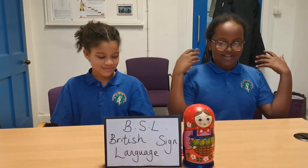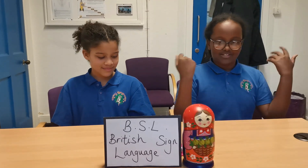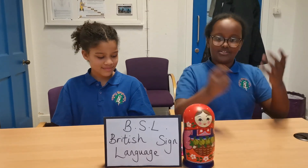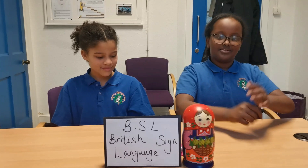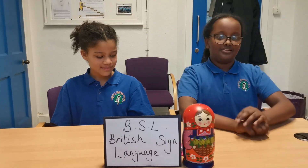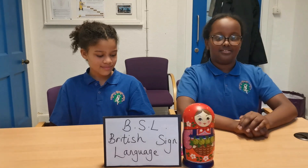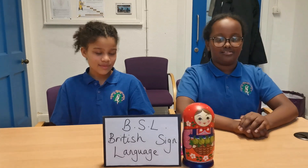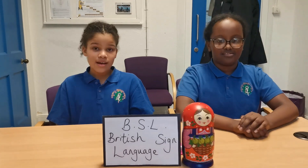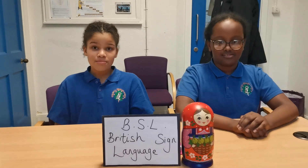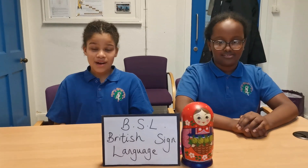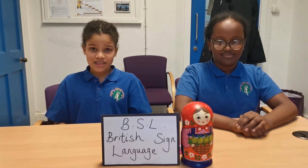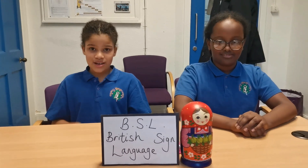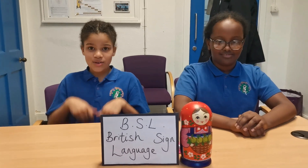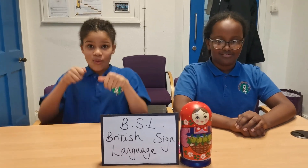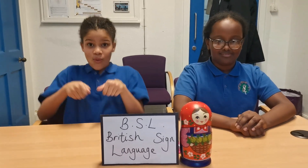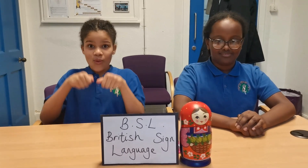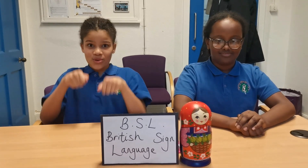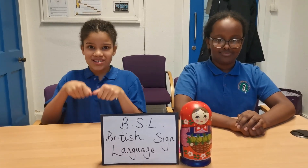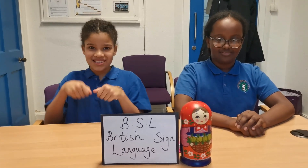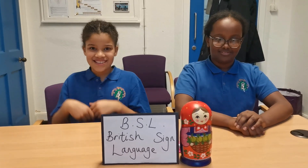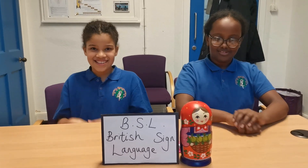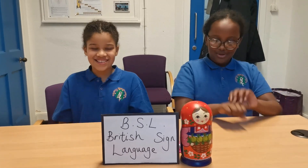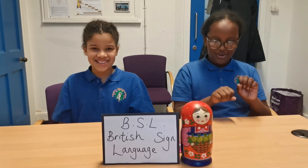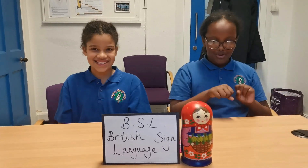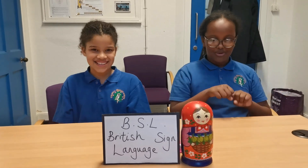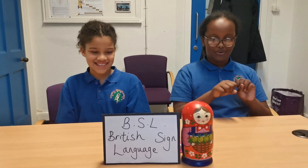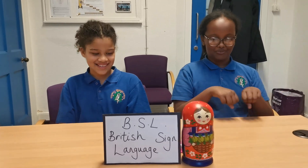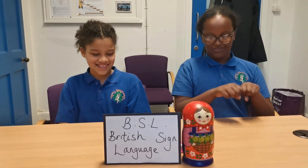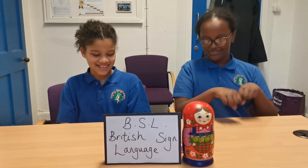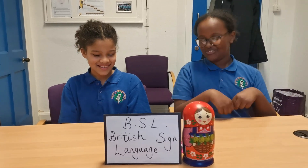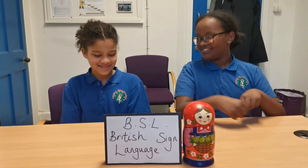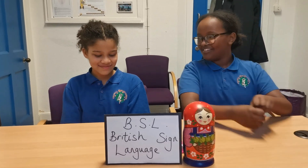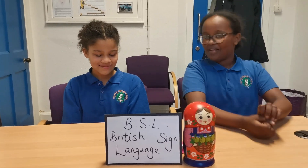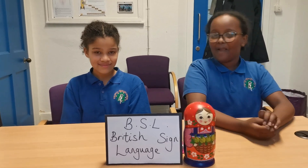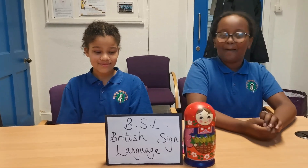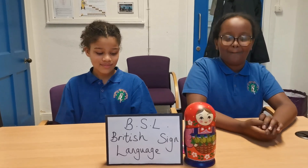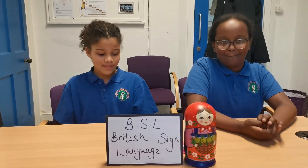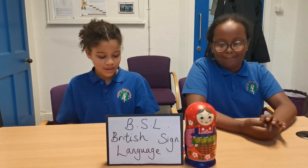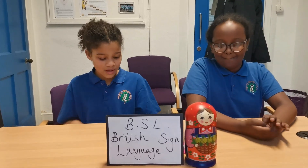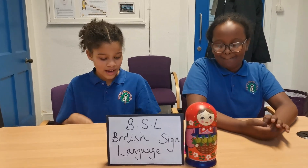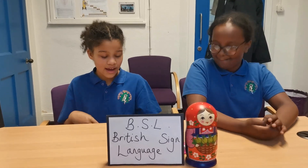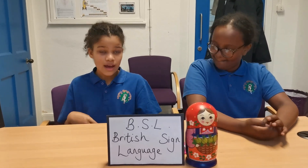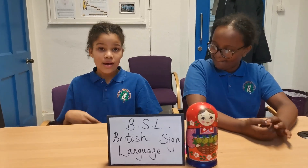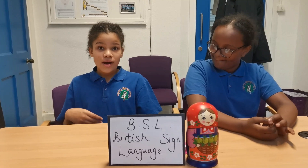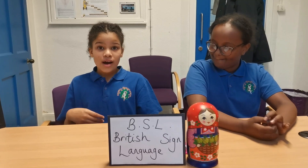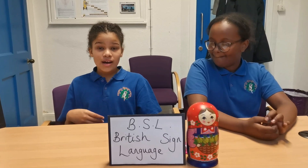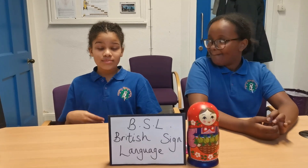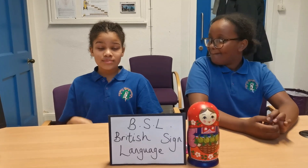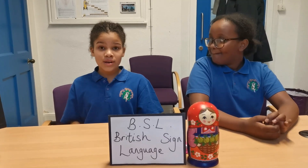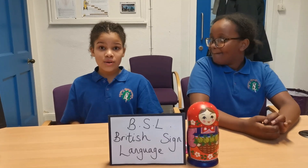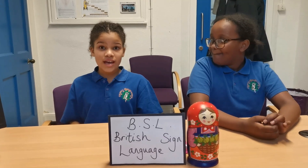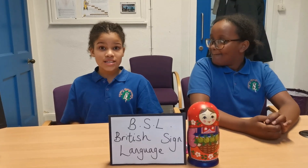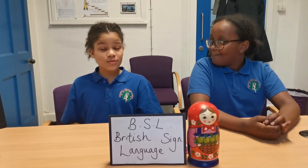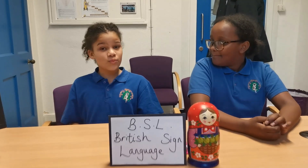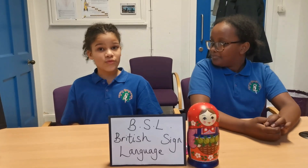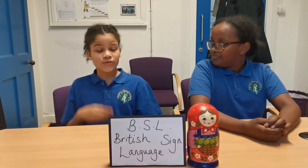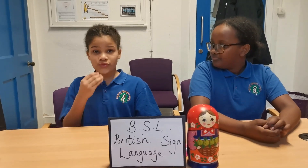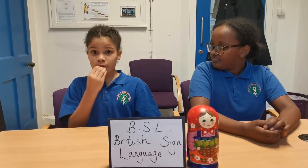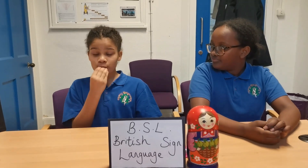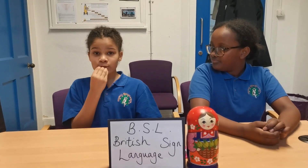Cat. My turn. Horse. Your turn. Horse. Okay. There's food